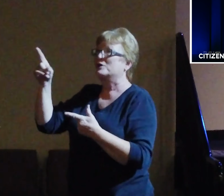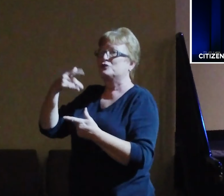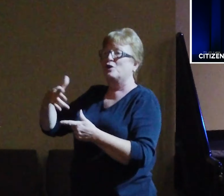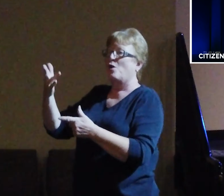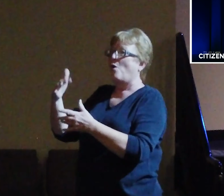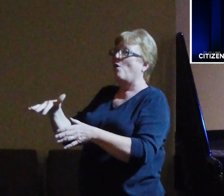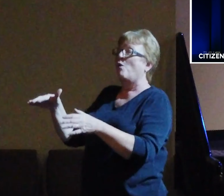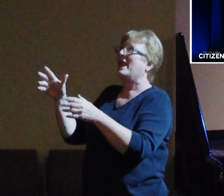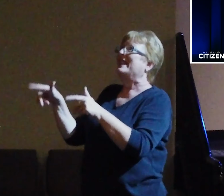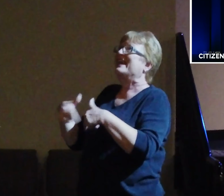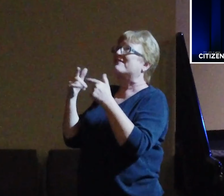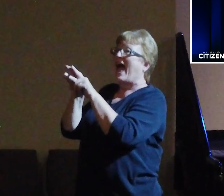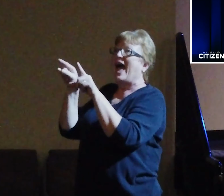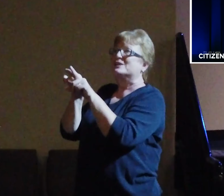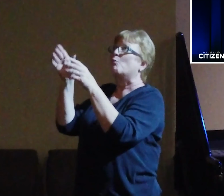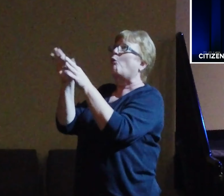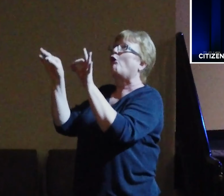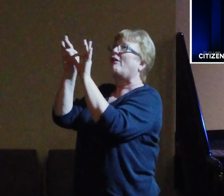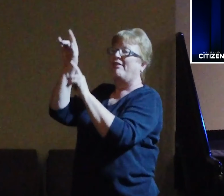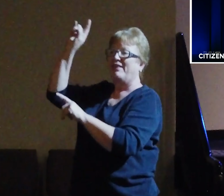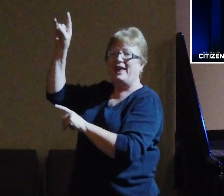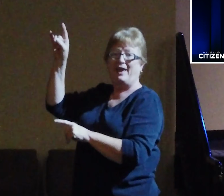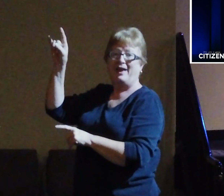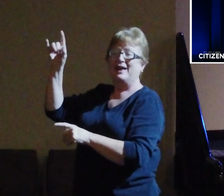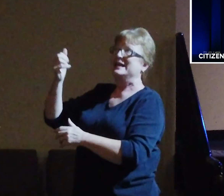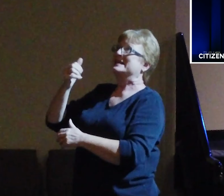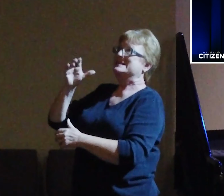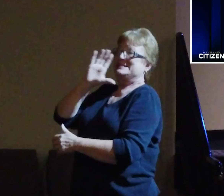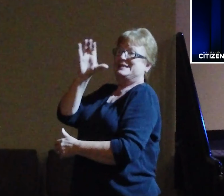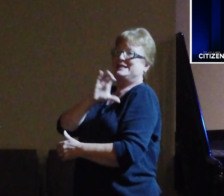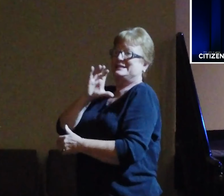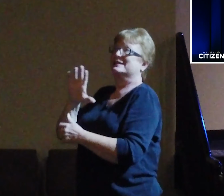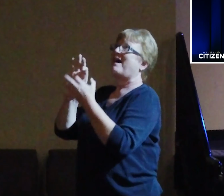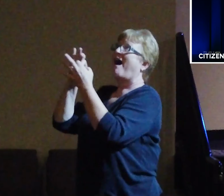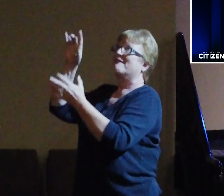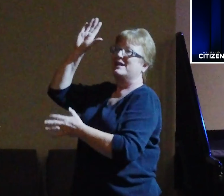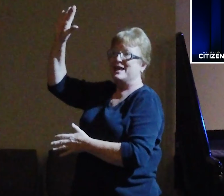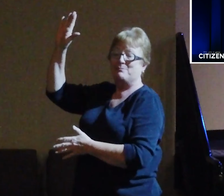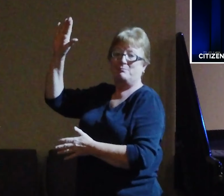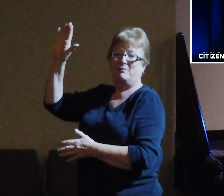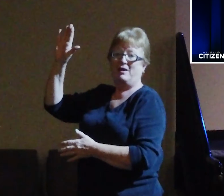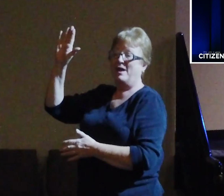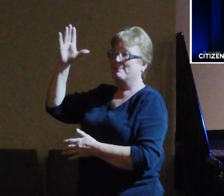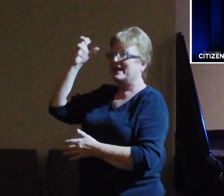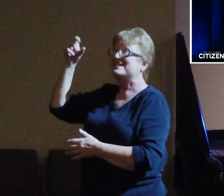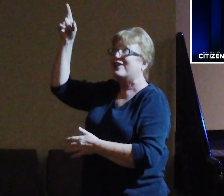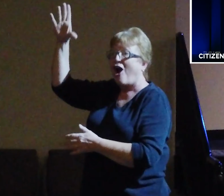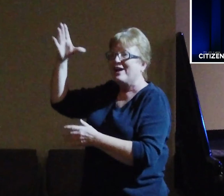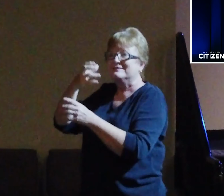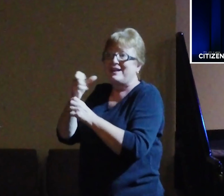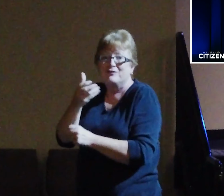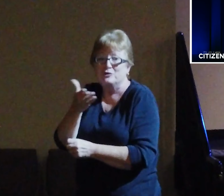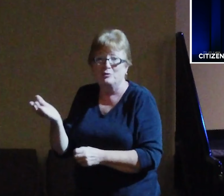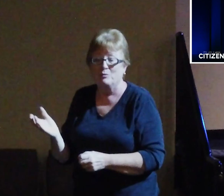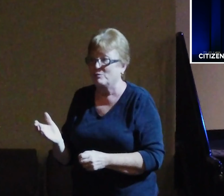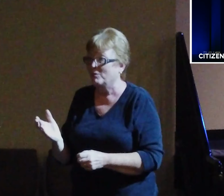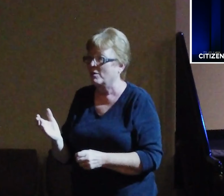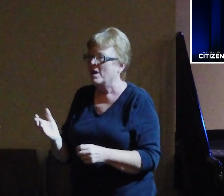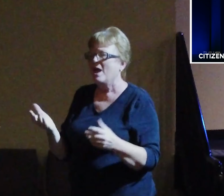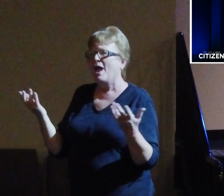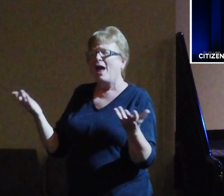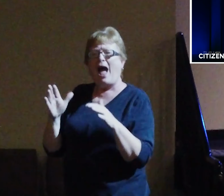kingdom citizens, those whom have been made worthy by Christ. So what exactly does this look like?